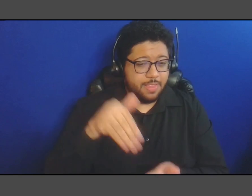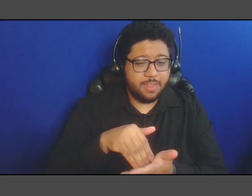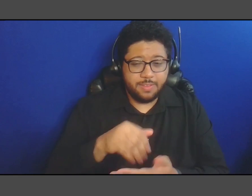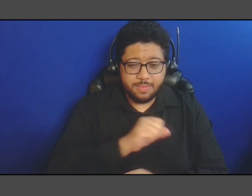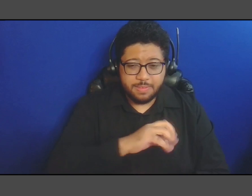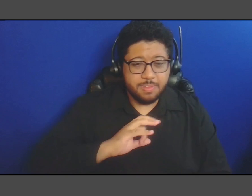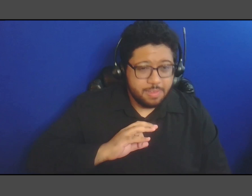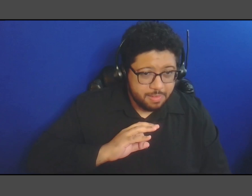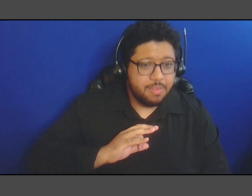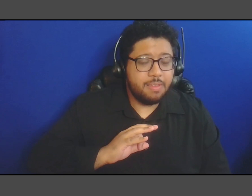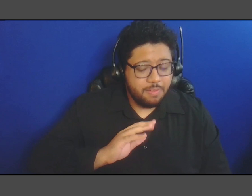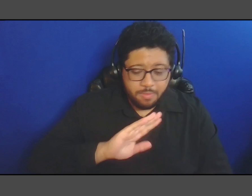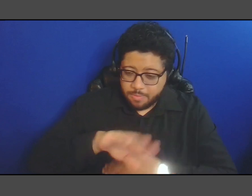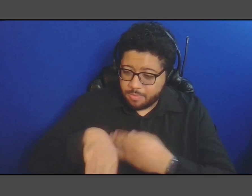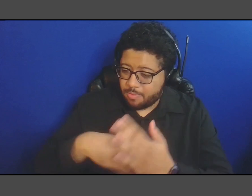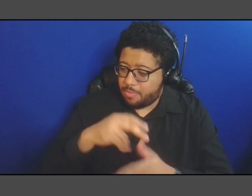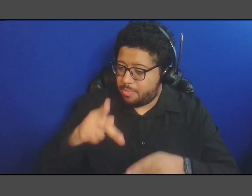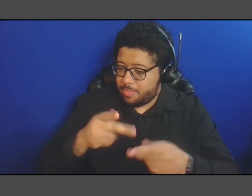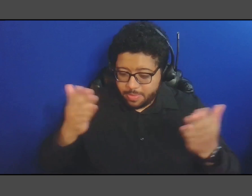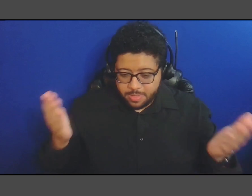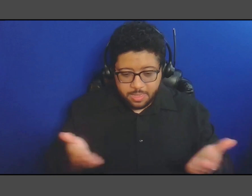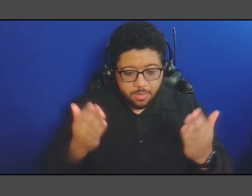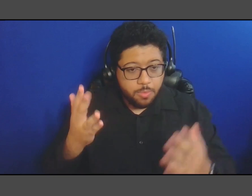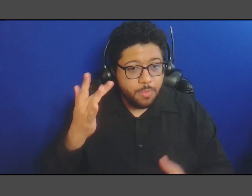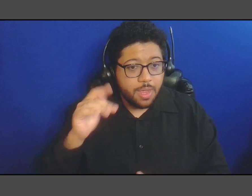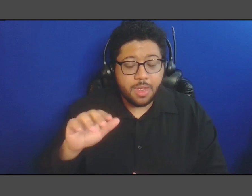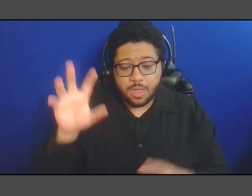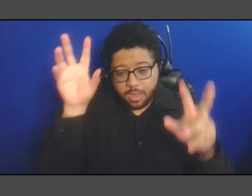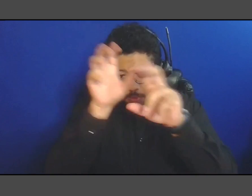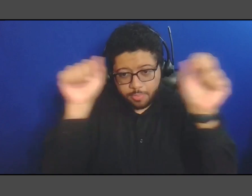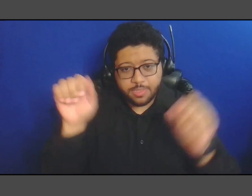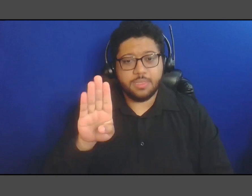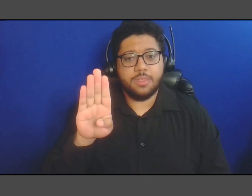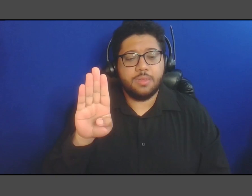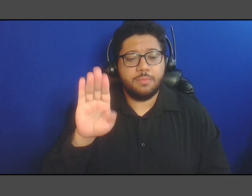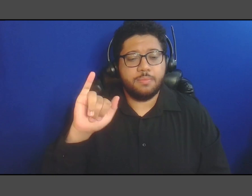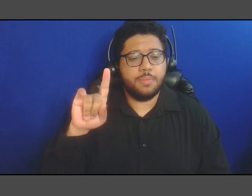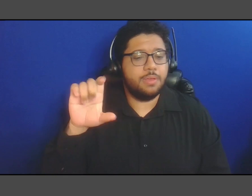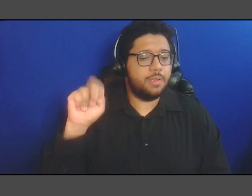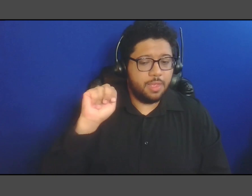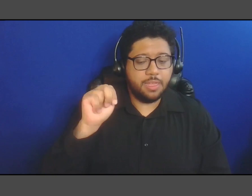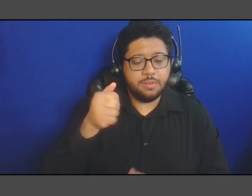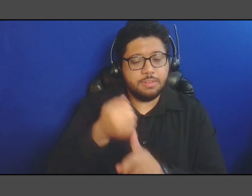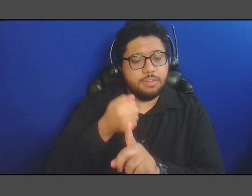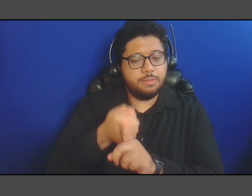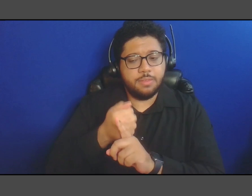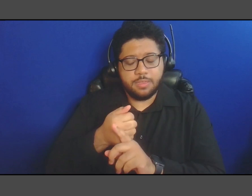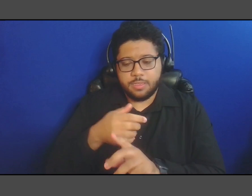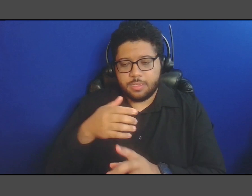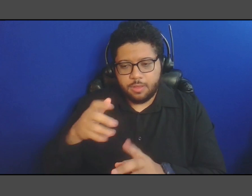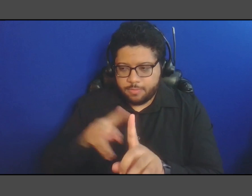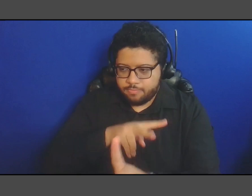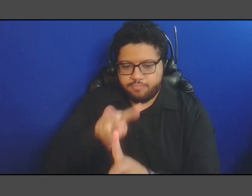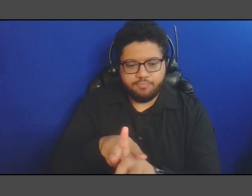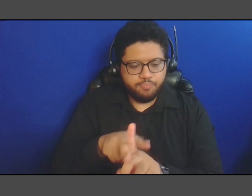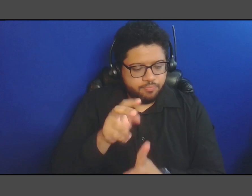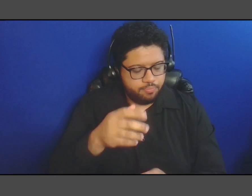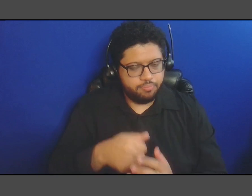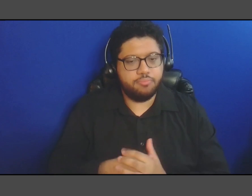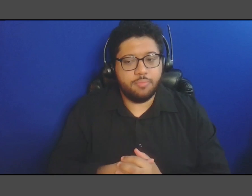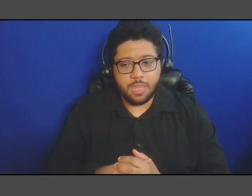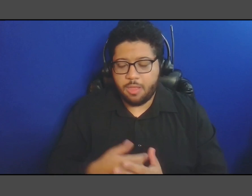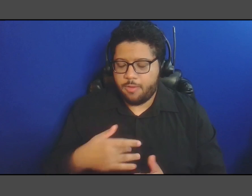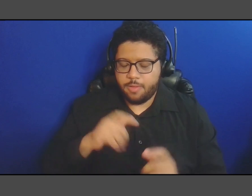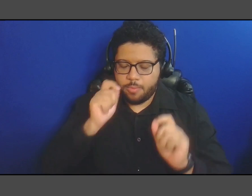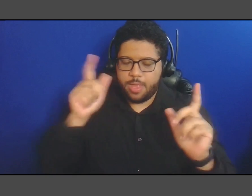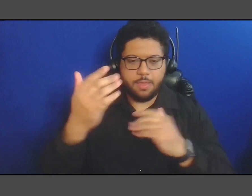here because President Biden appointed us, that we wake up every single day honored to serve that mission, to make sure that